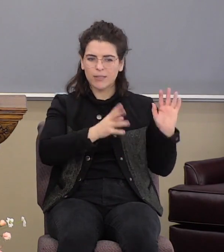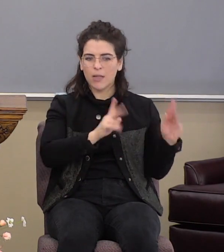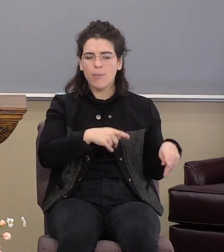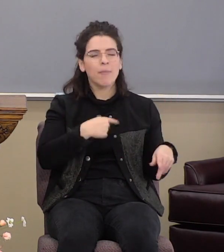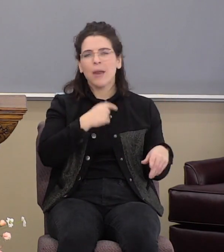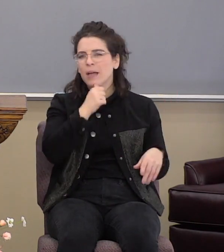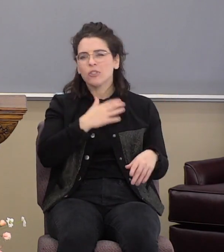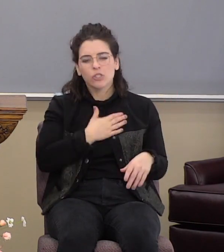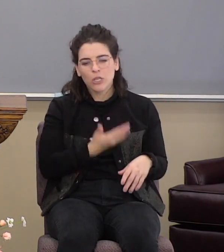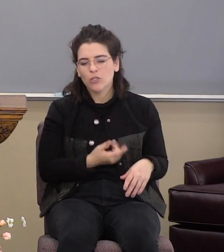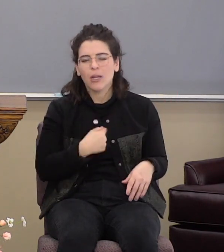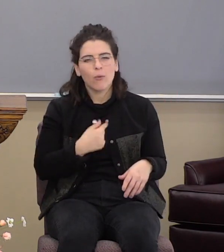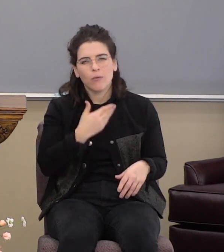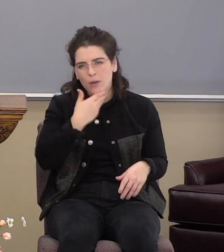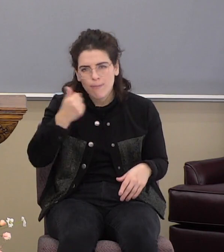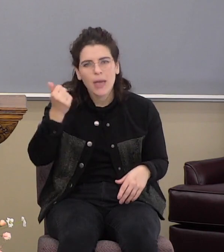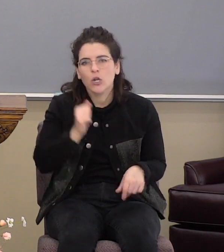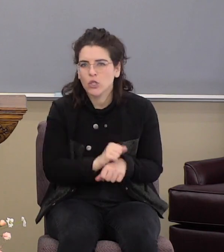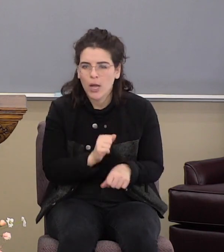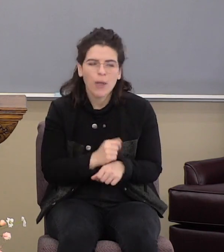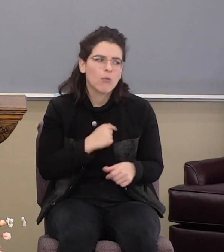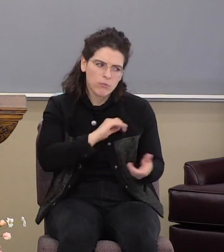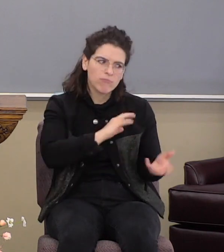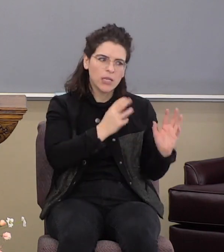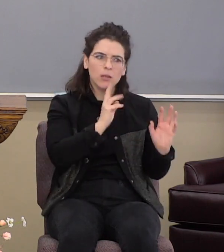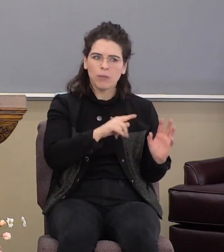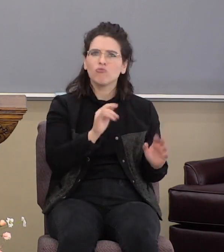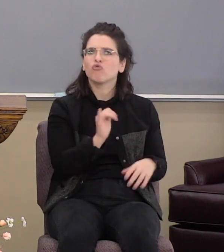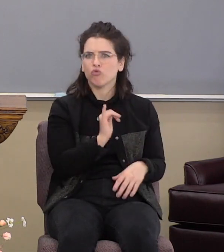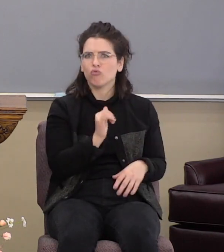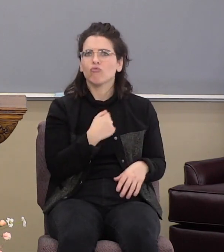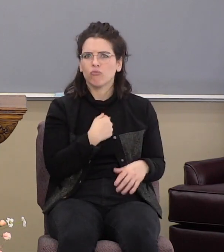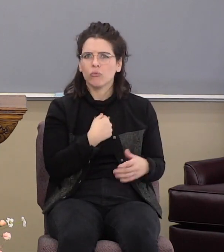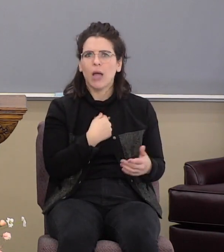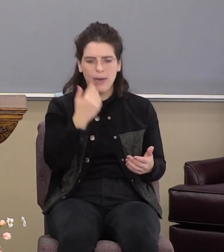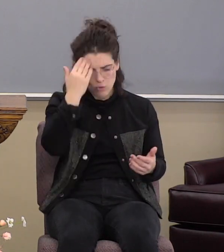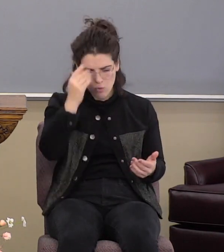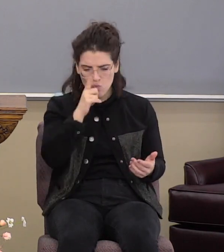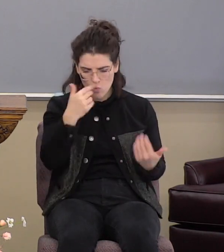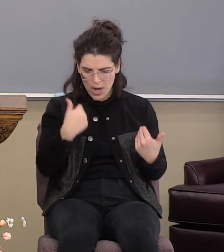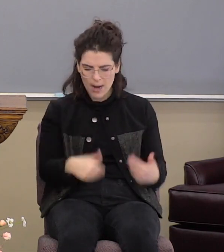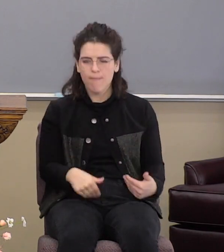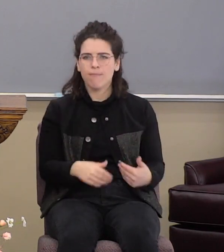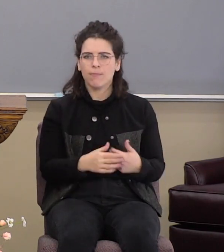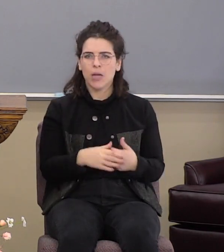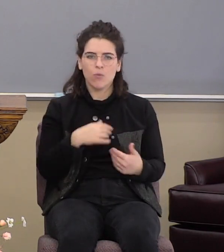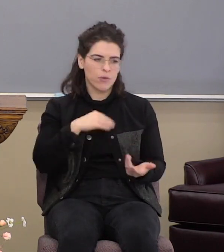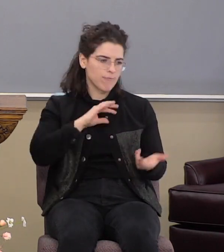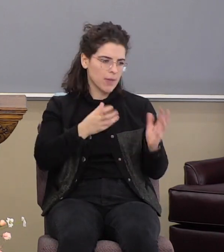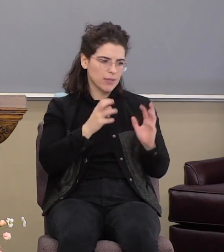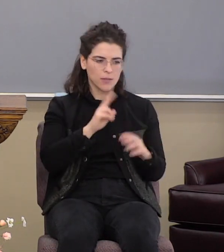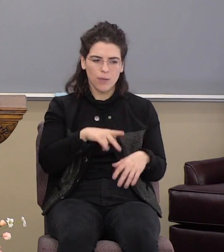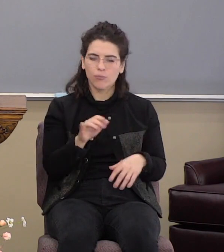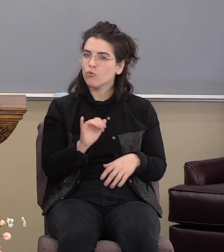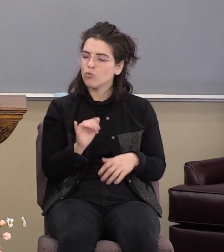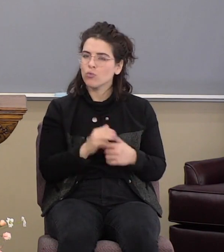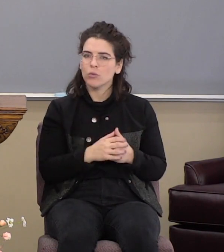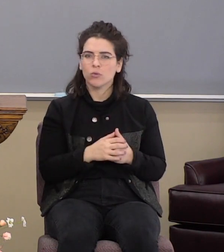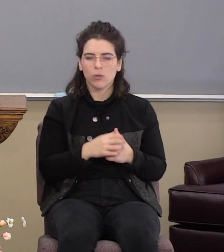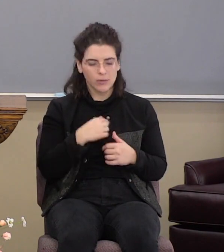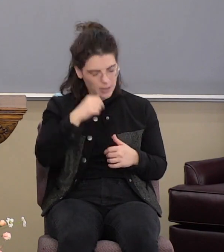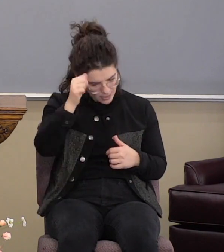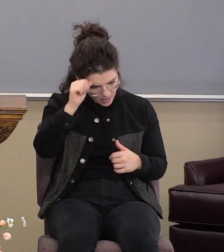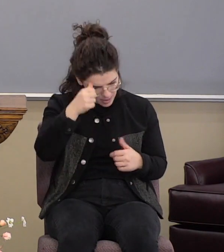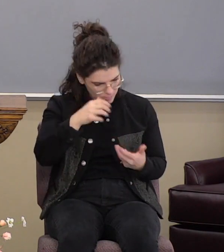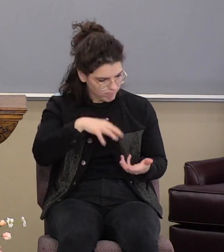better job? No, I would have screwed up too, because I know who I am. I would have screwed up too. Okay, so when I say Adam